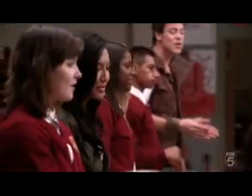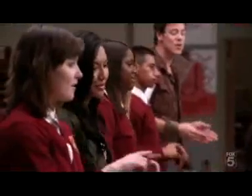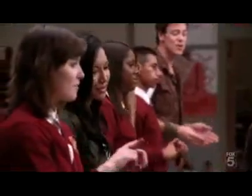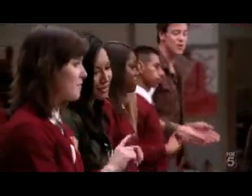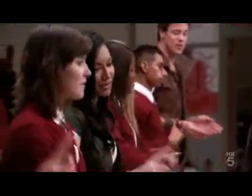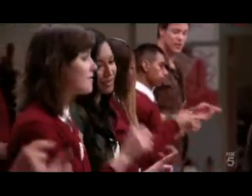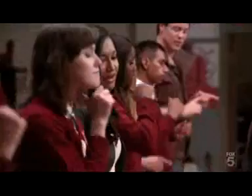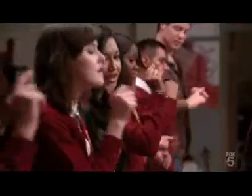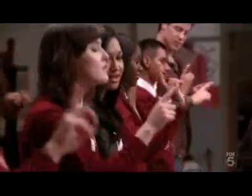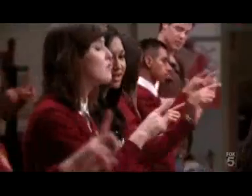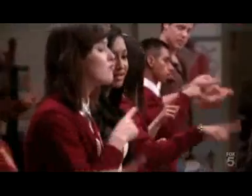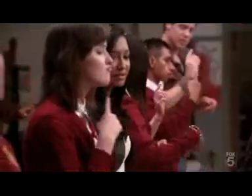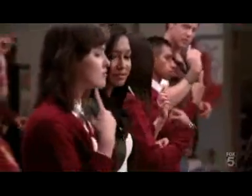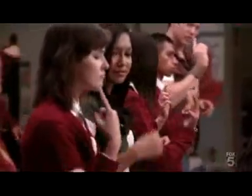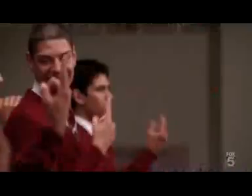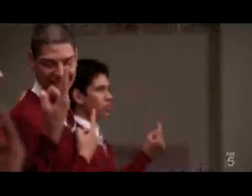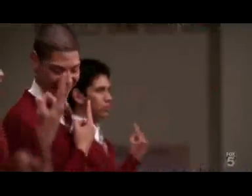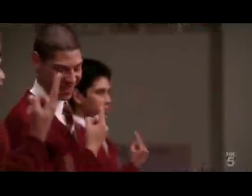But I'm not the only one